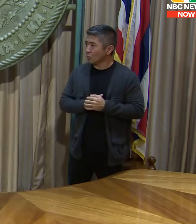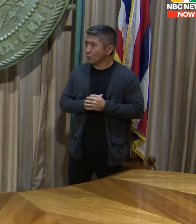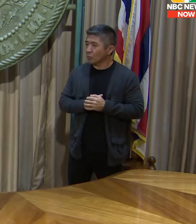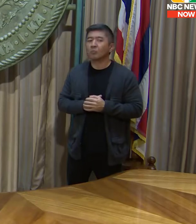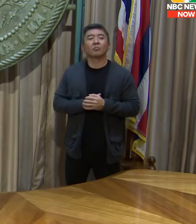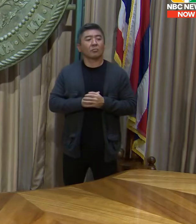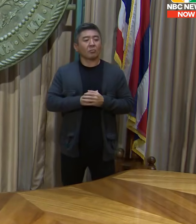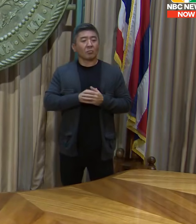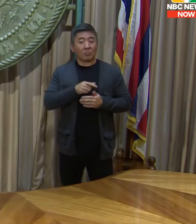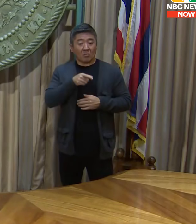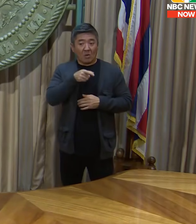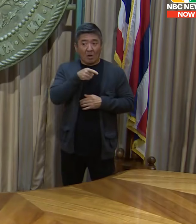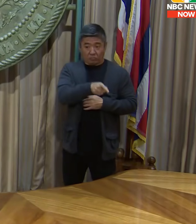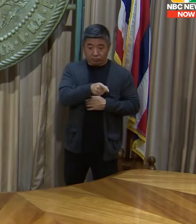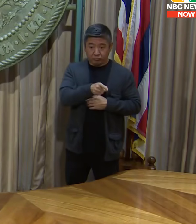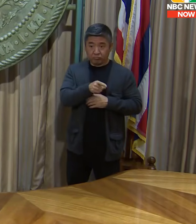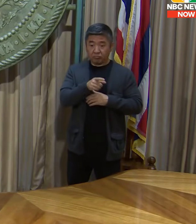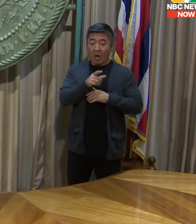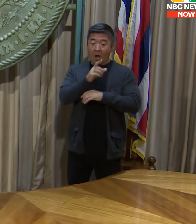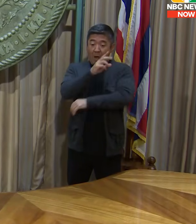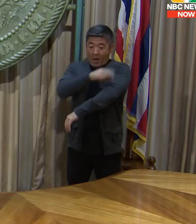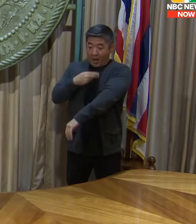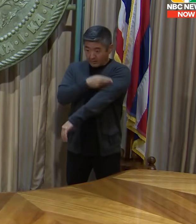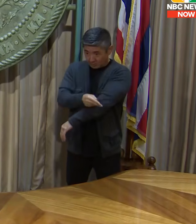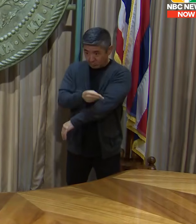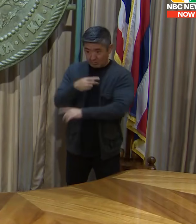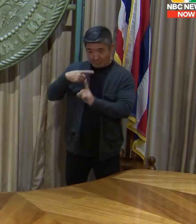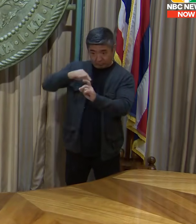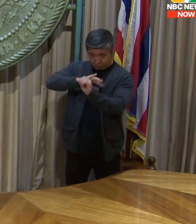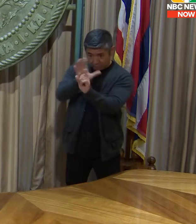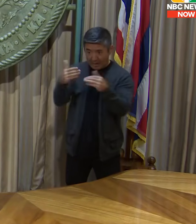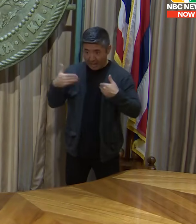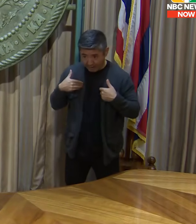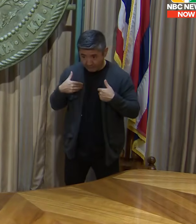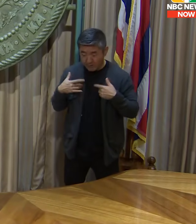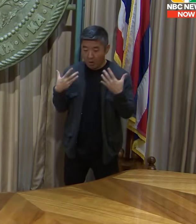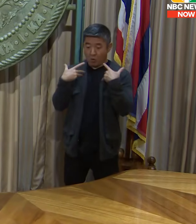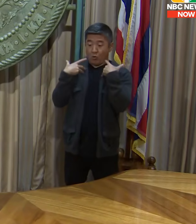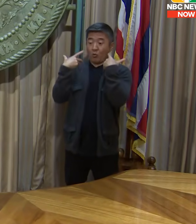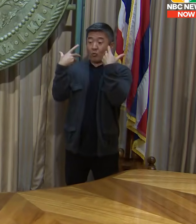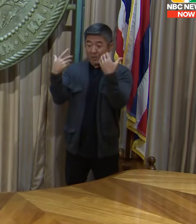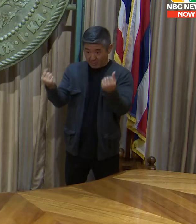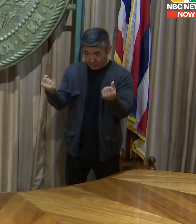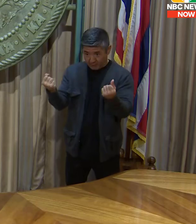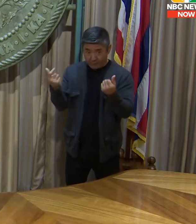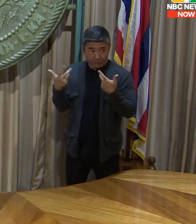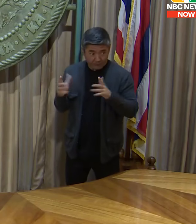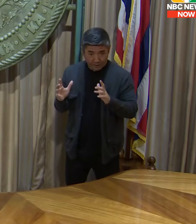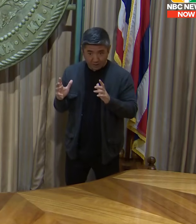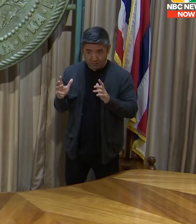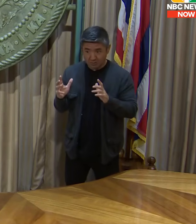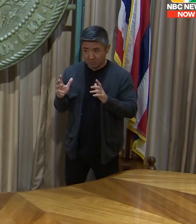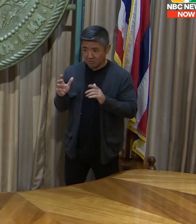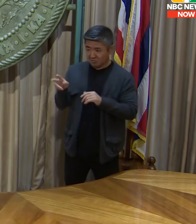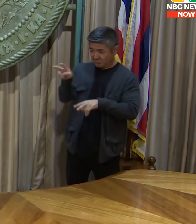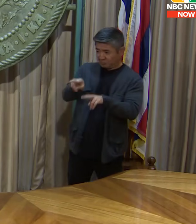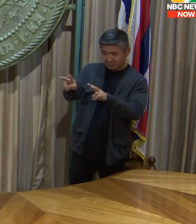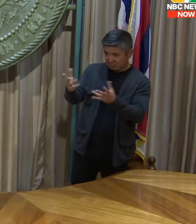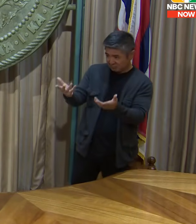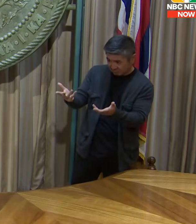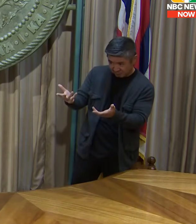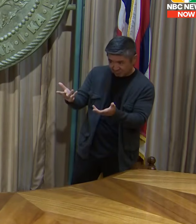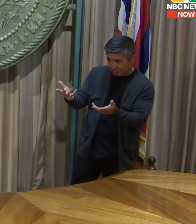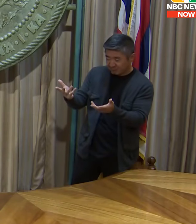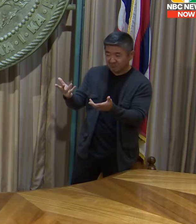individual has recovered from a hospital visit, they are essentially determined to be free of